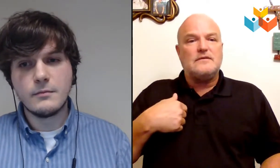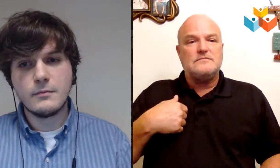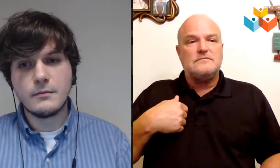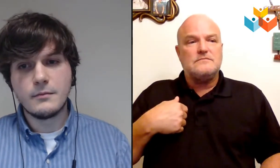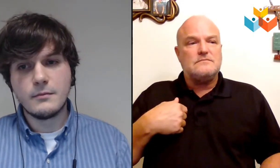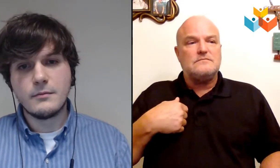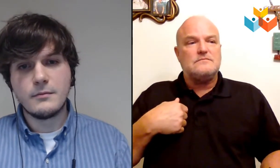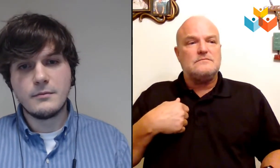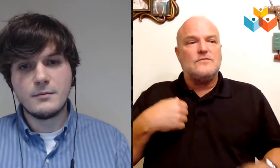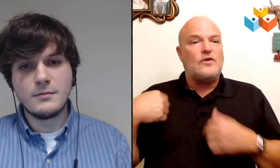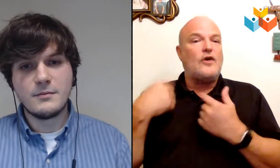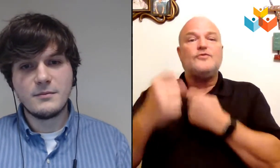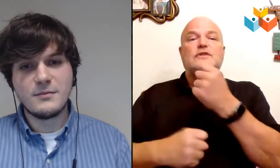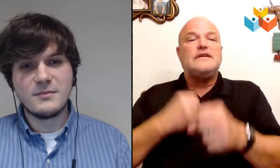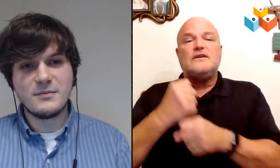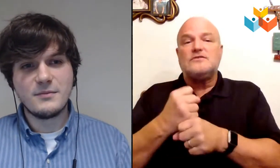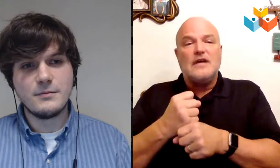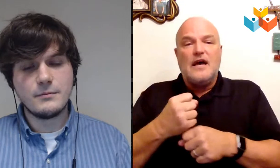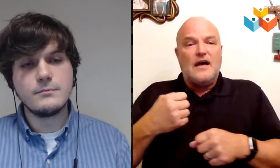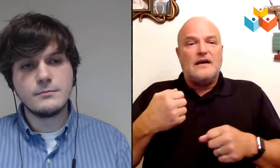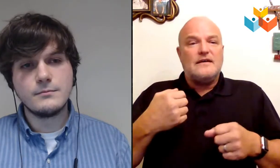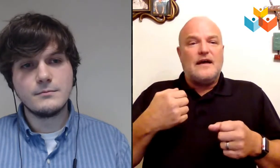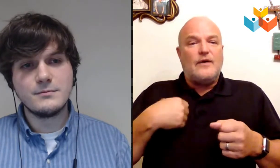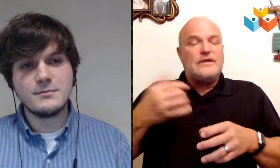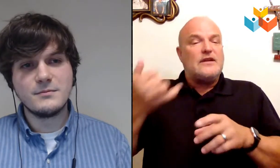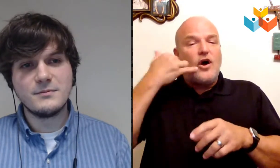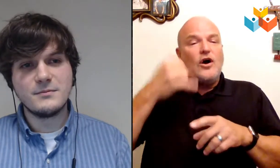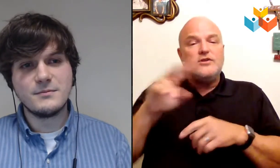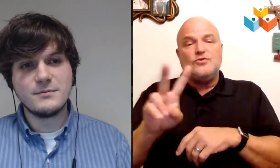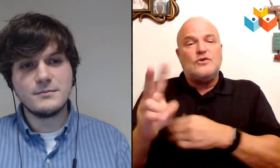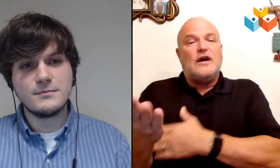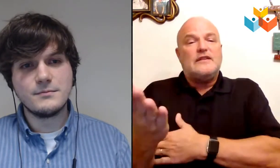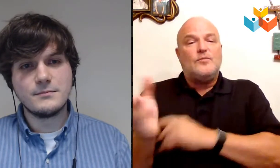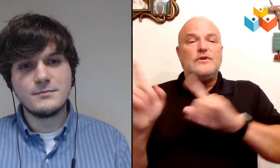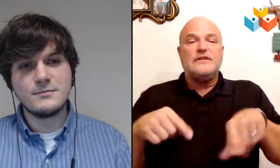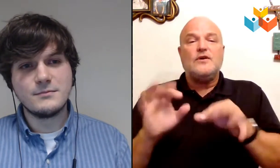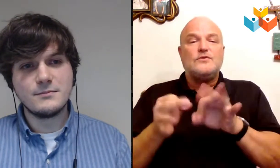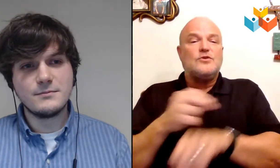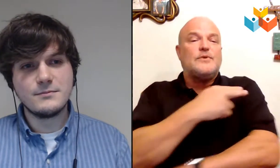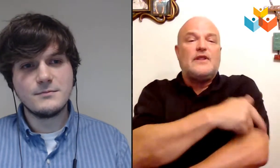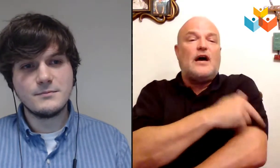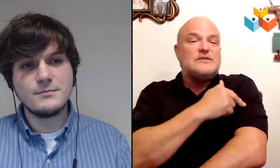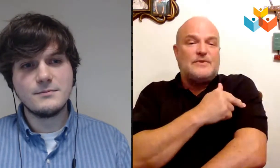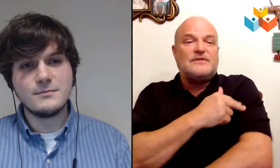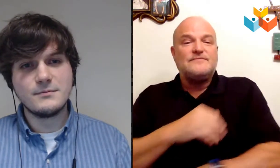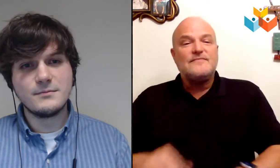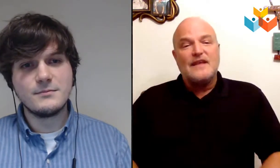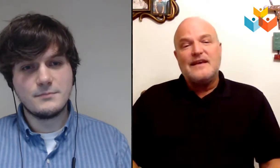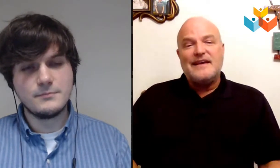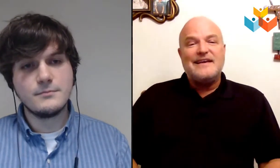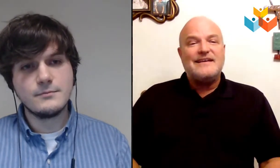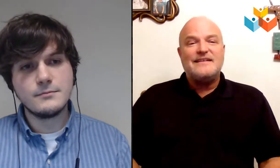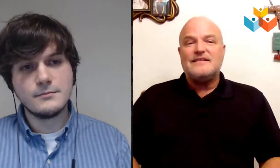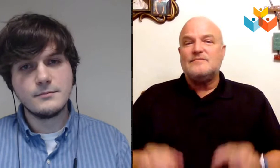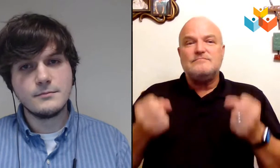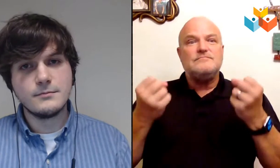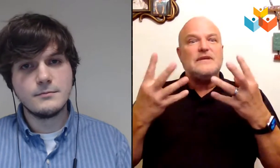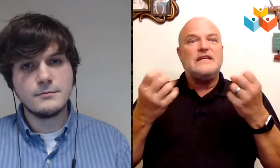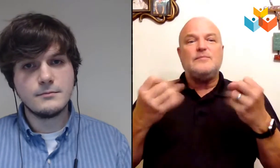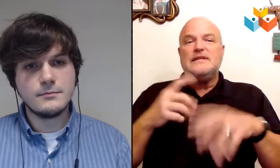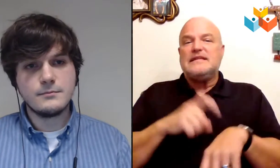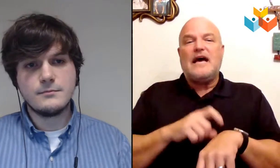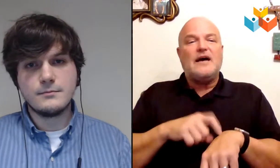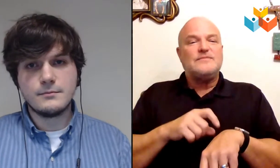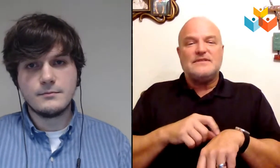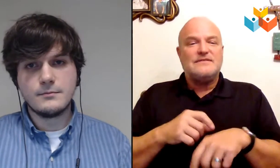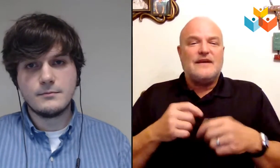was, all through the years, I would get a call at 2 o'clock in the morning to go interpret at the hospital. And